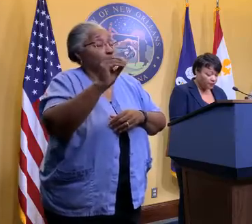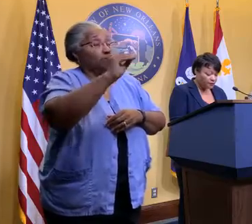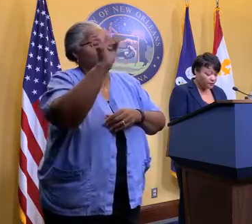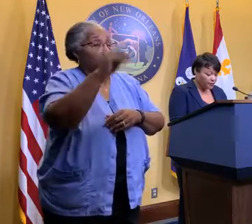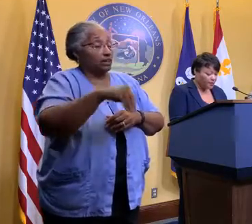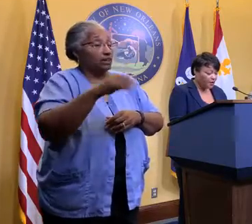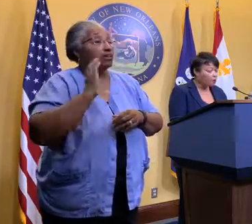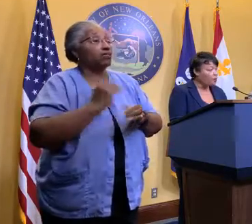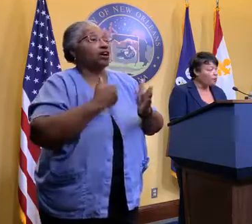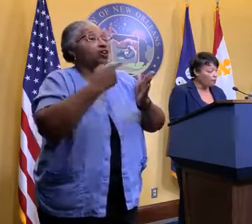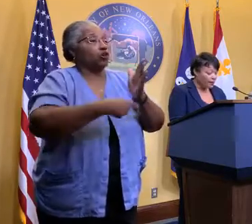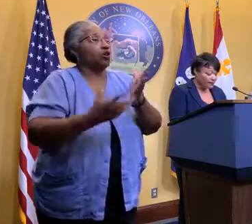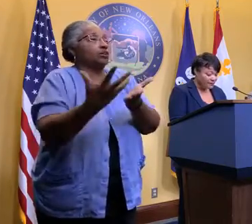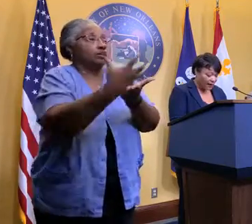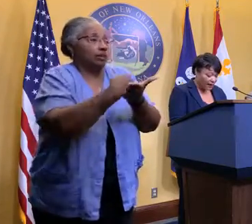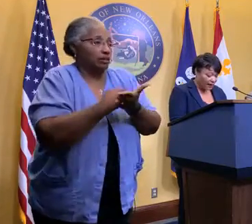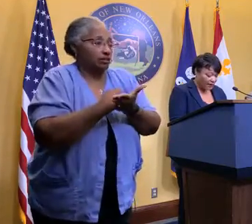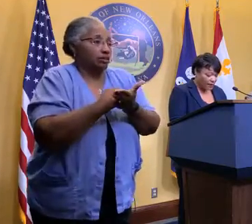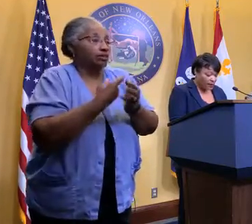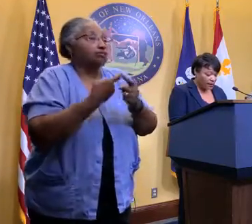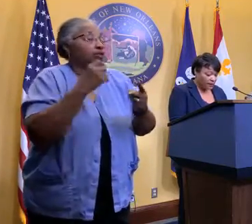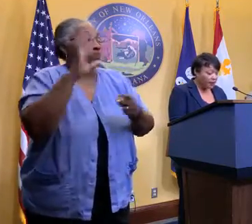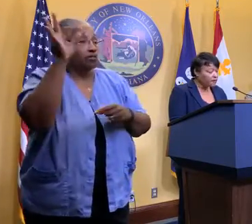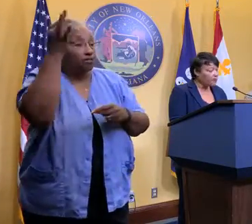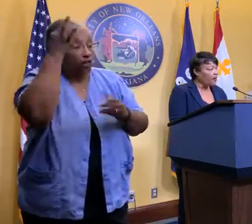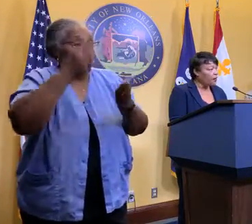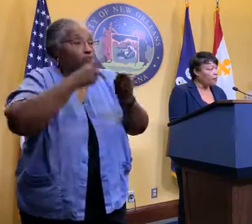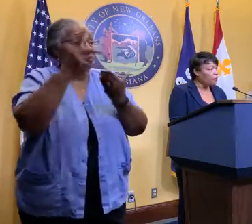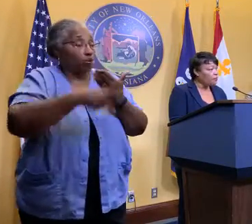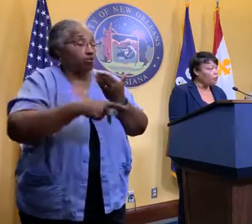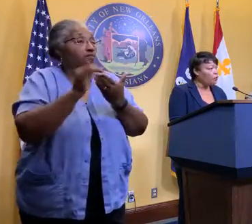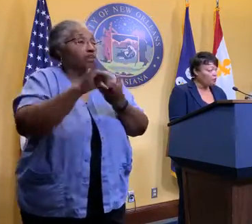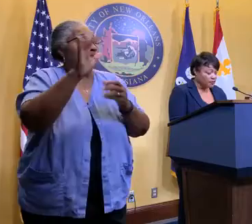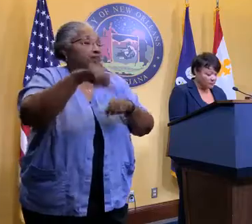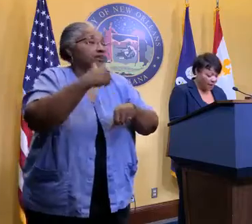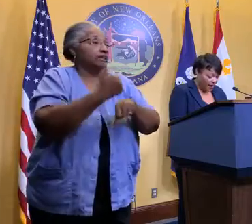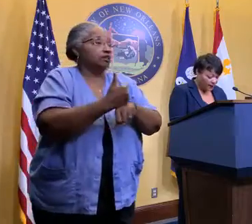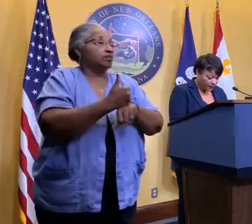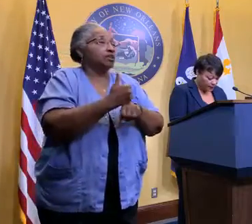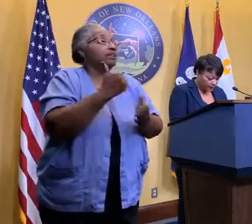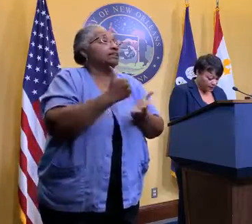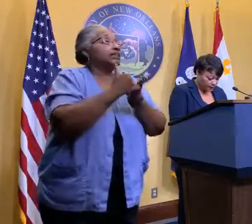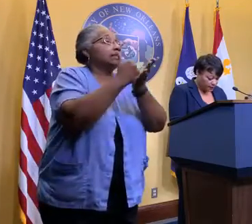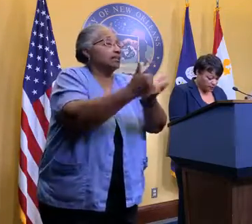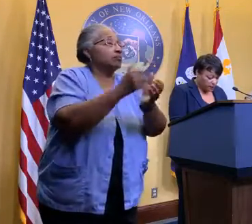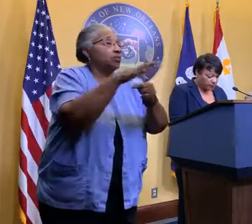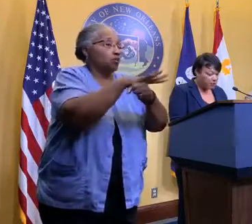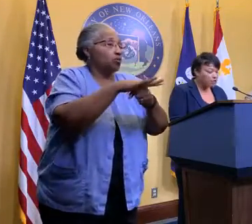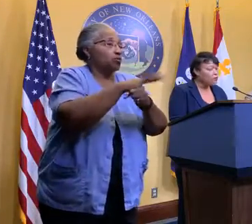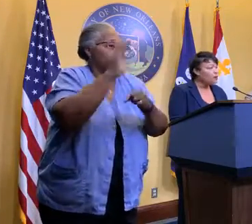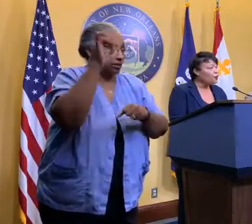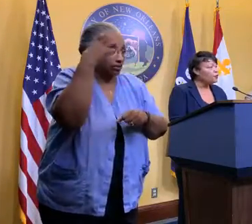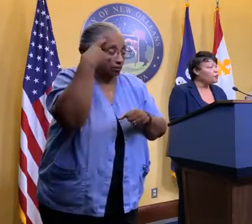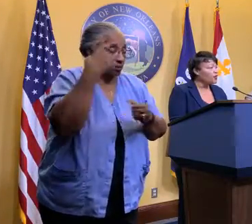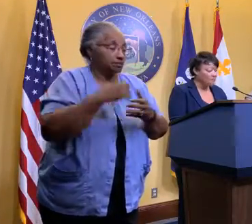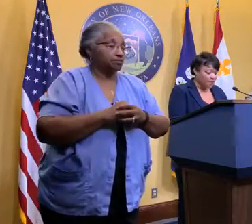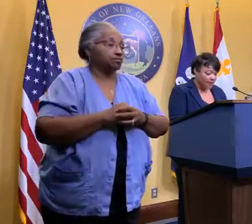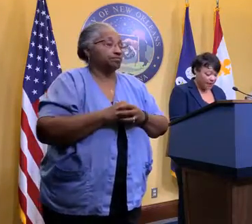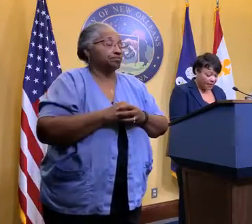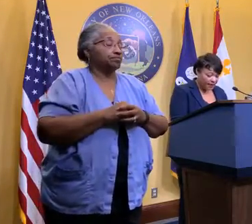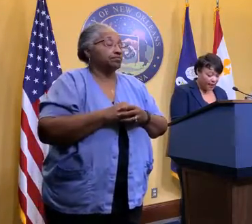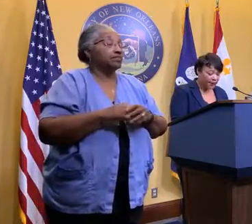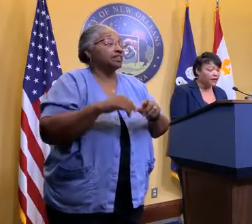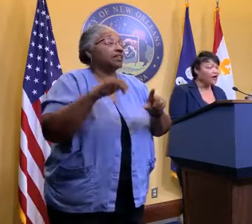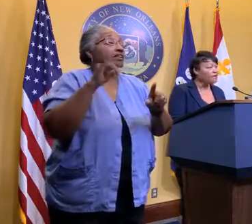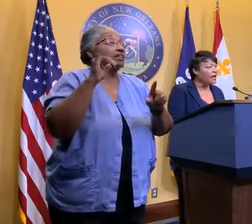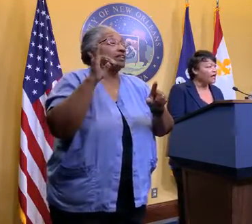costs recovered from the federal program designed, again, to help local municipalities. This would have